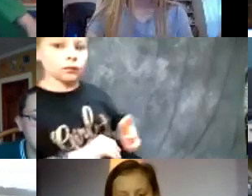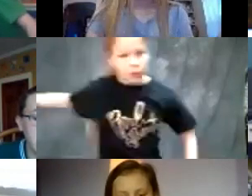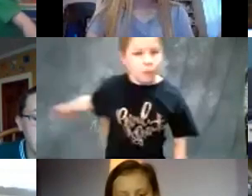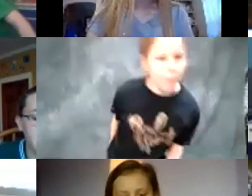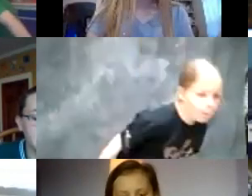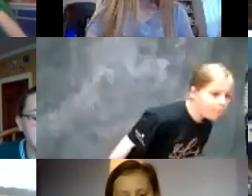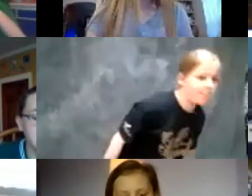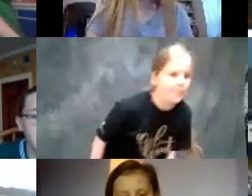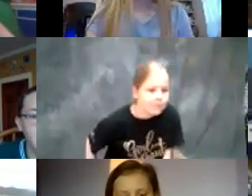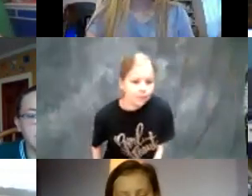that?